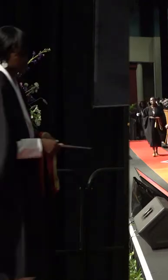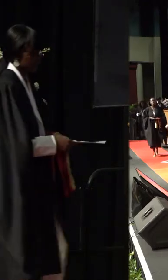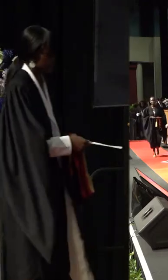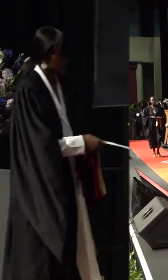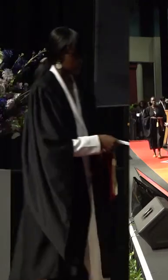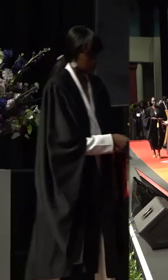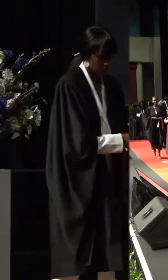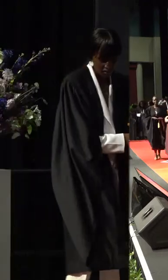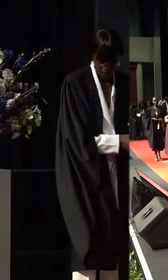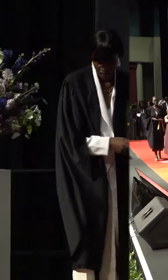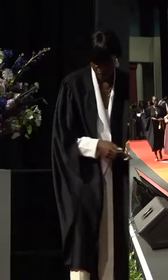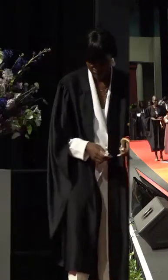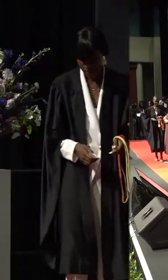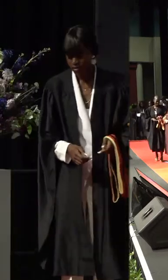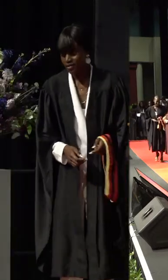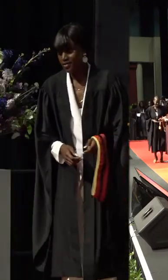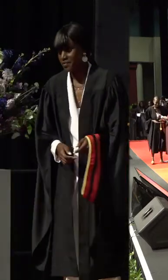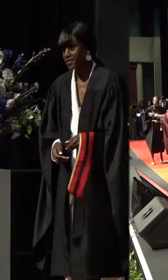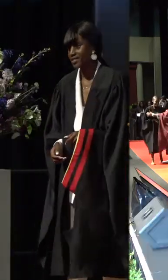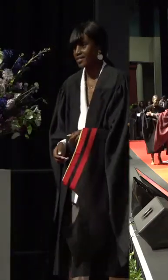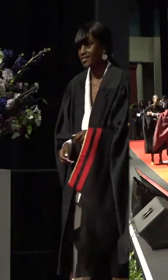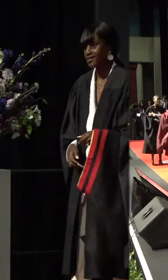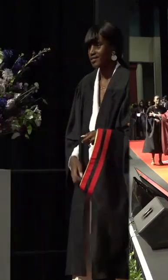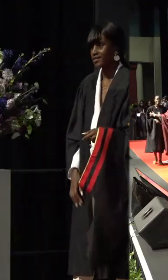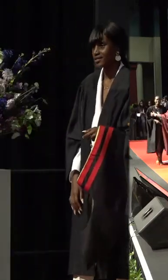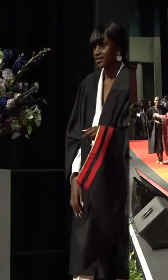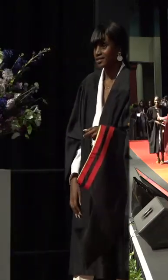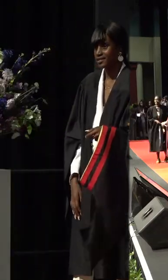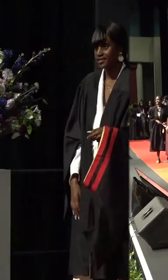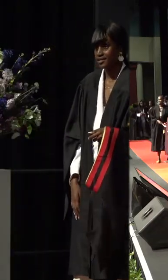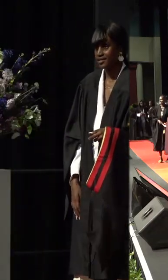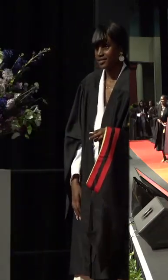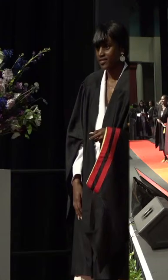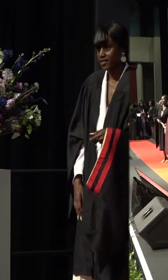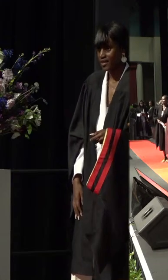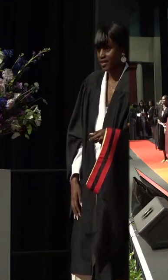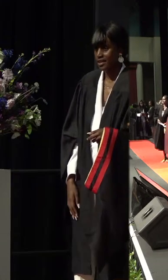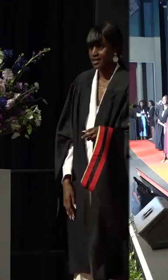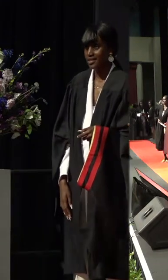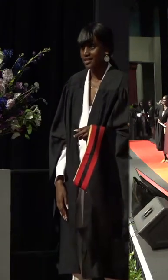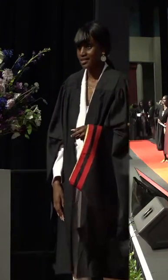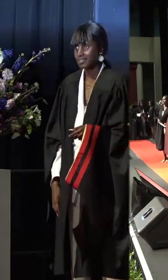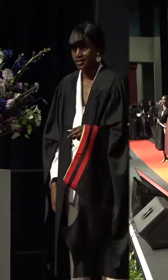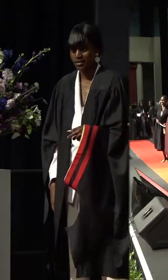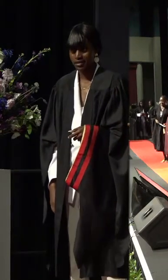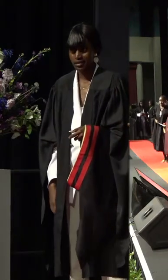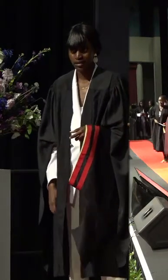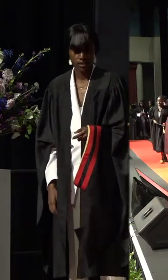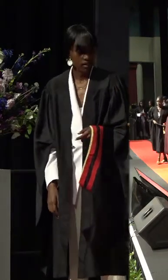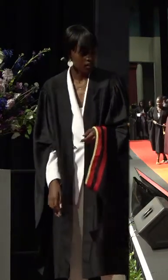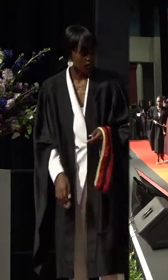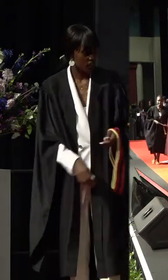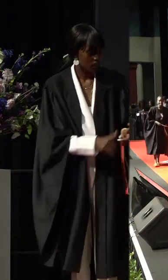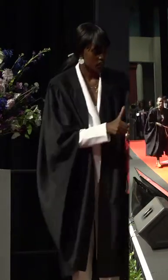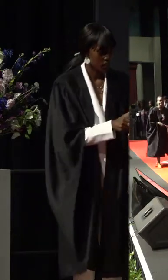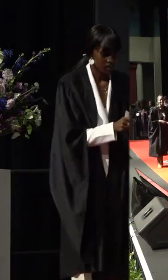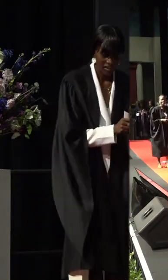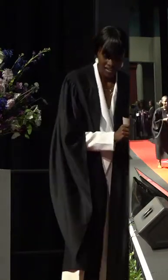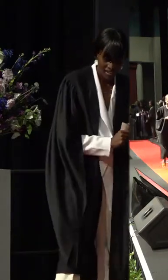T Thembokuhle Khatebe.